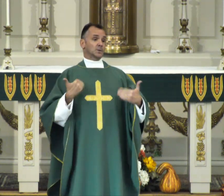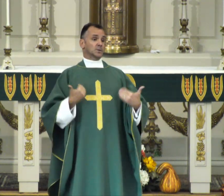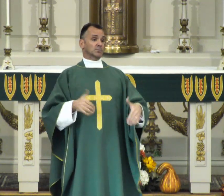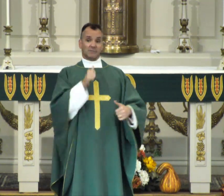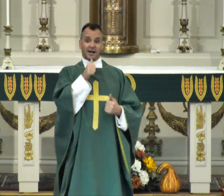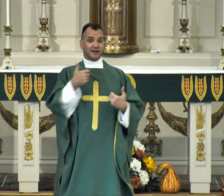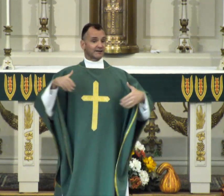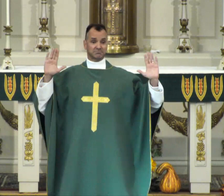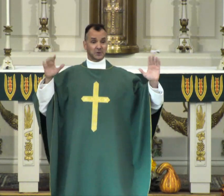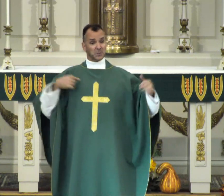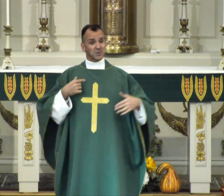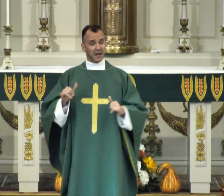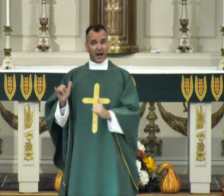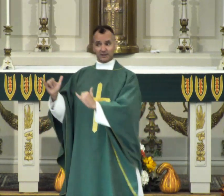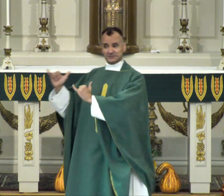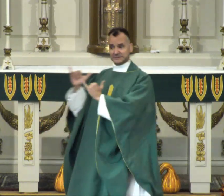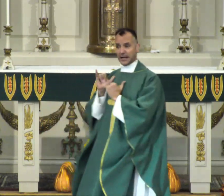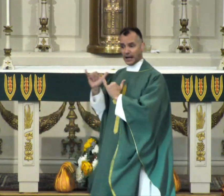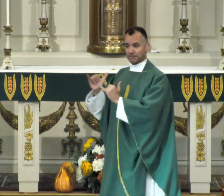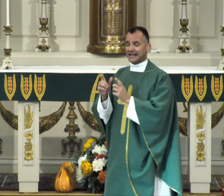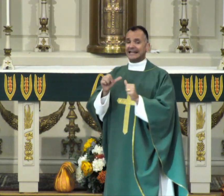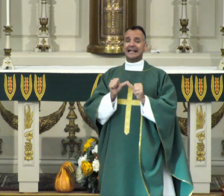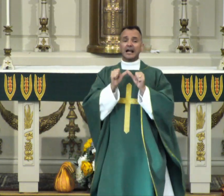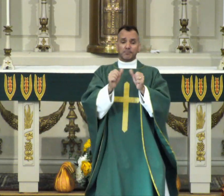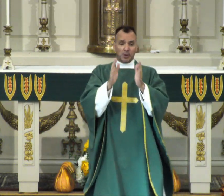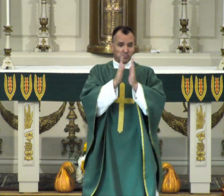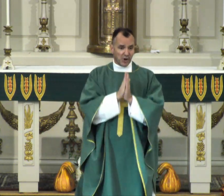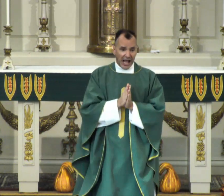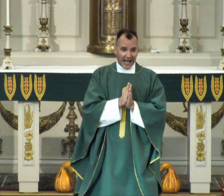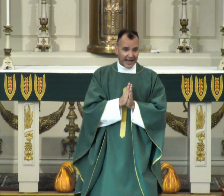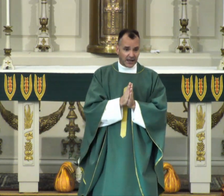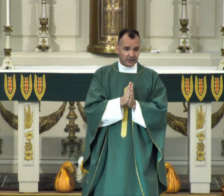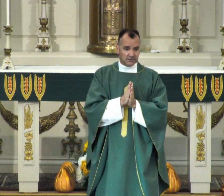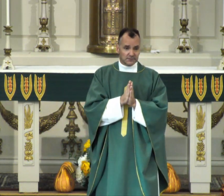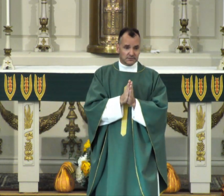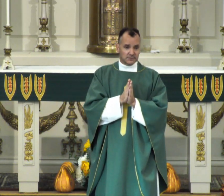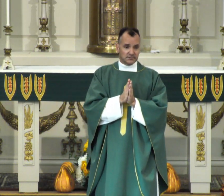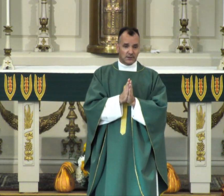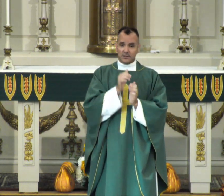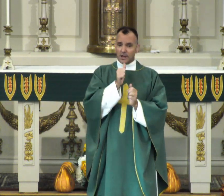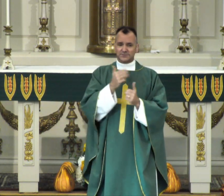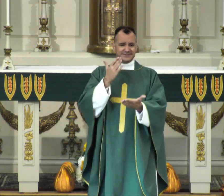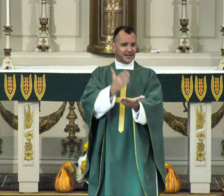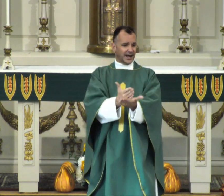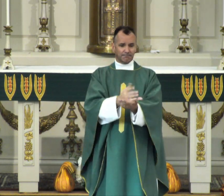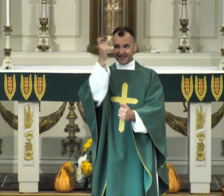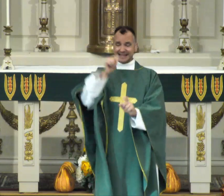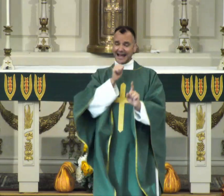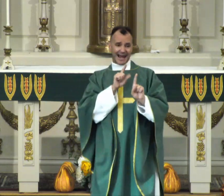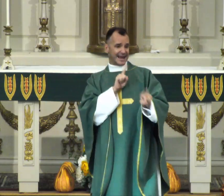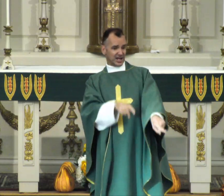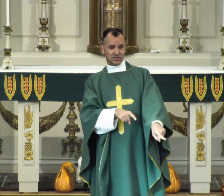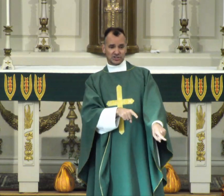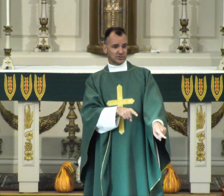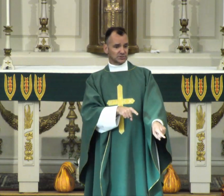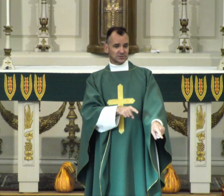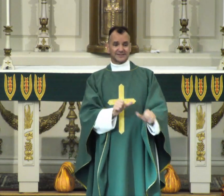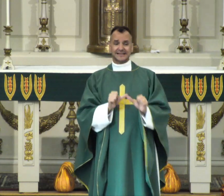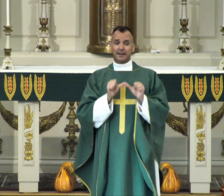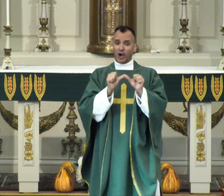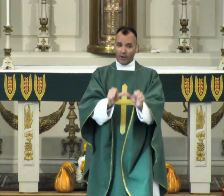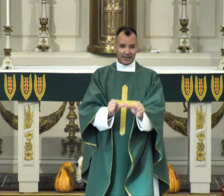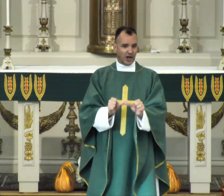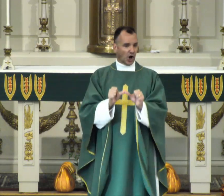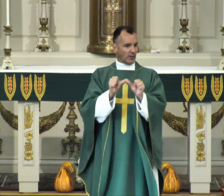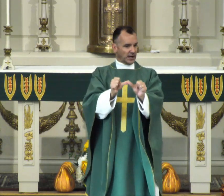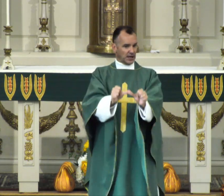our prayers and our faith, just as the widow did in the gospel today. We can't stop, and